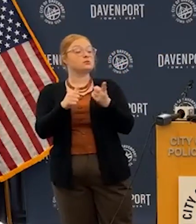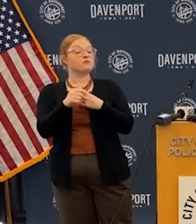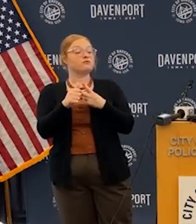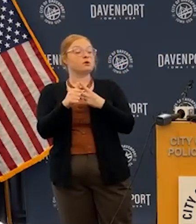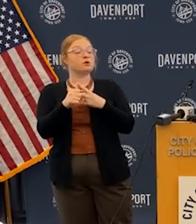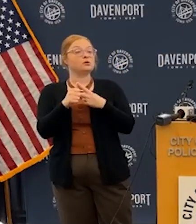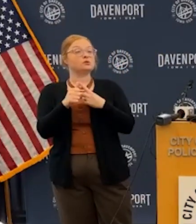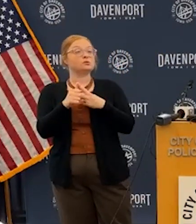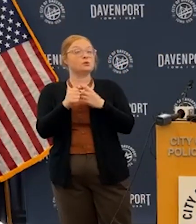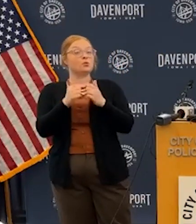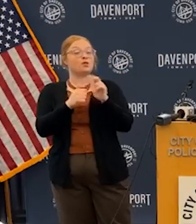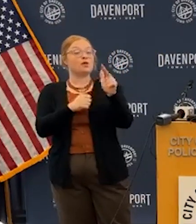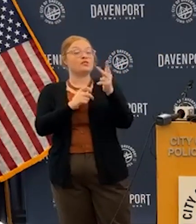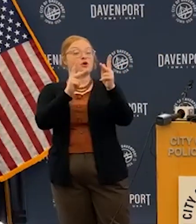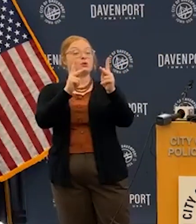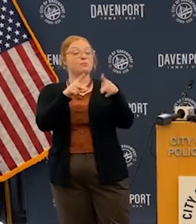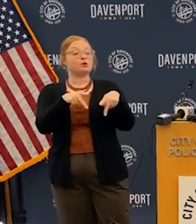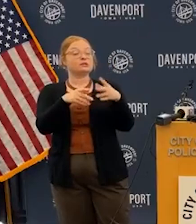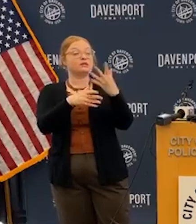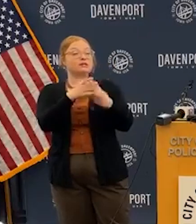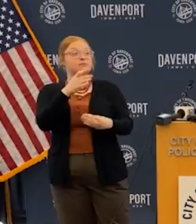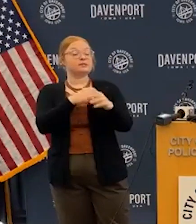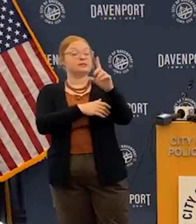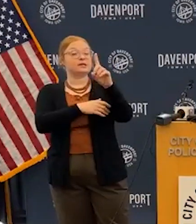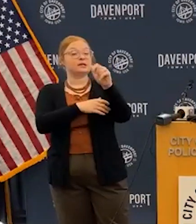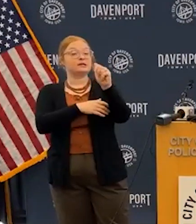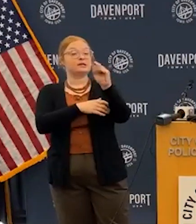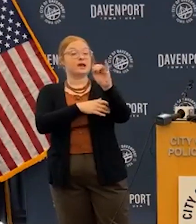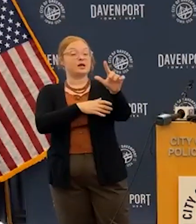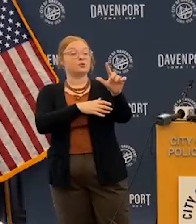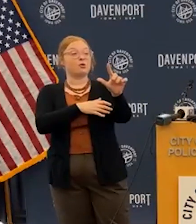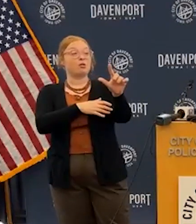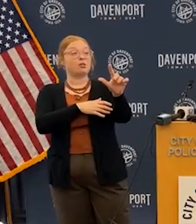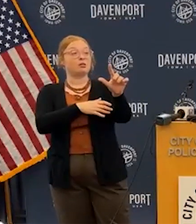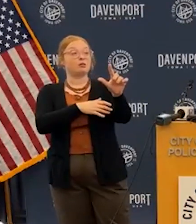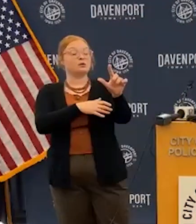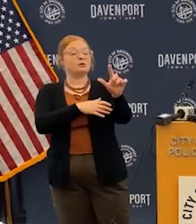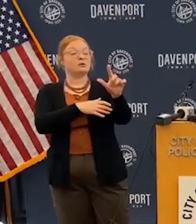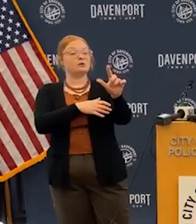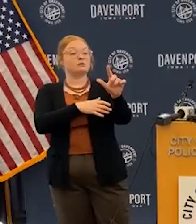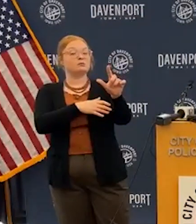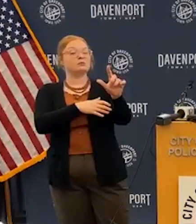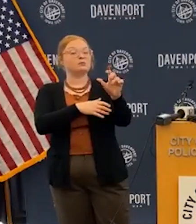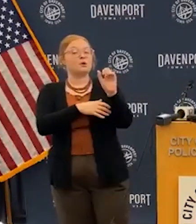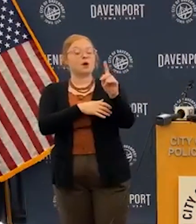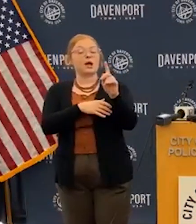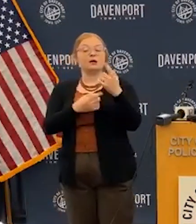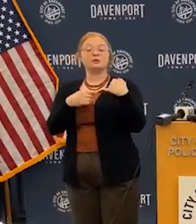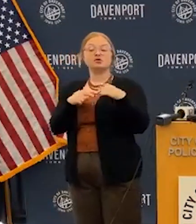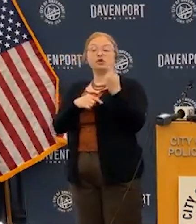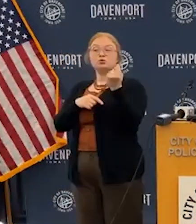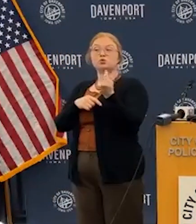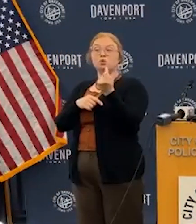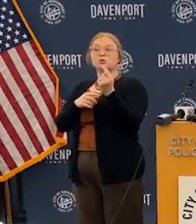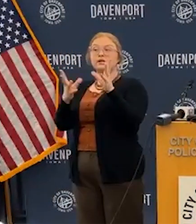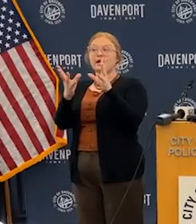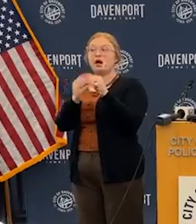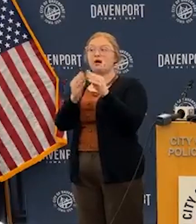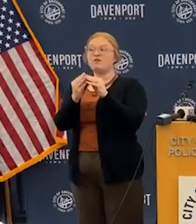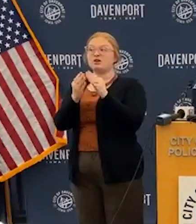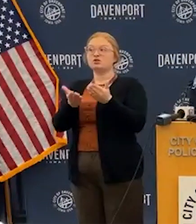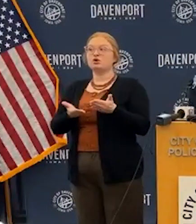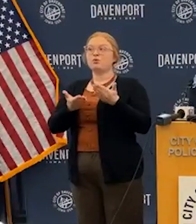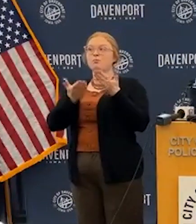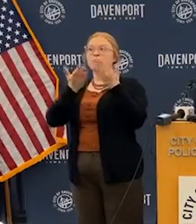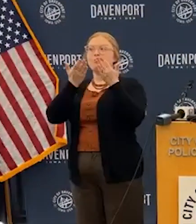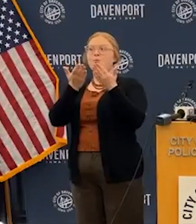Daniel. I know when we spoke, or when you had the press conference on Tuesday, there was a mention of discrepancies in tenant lists. So,